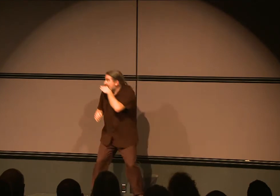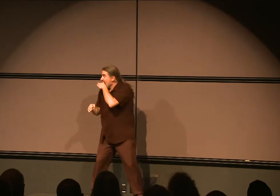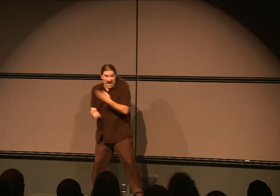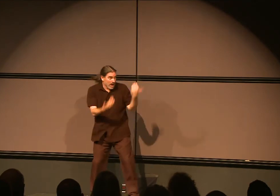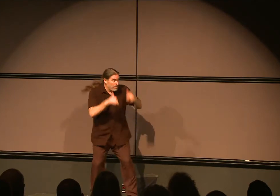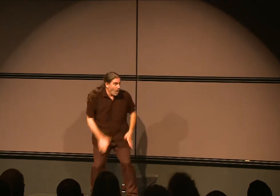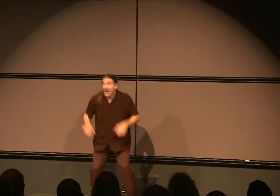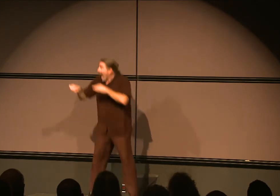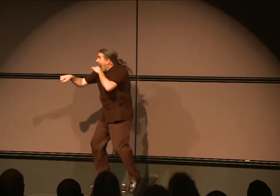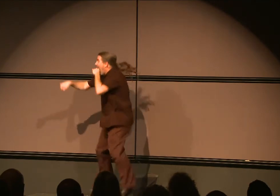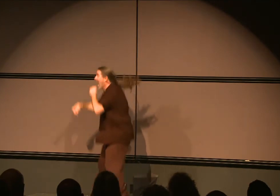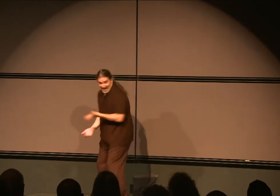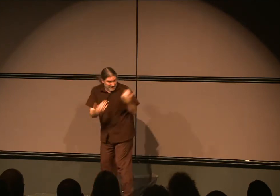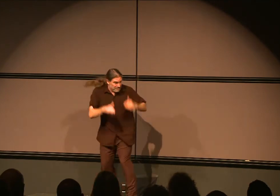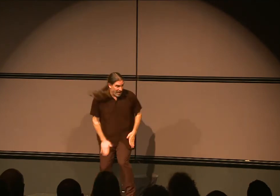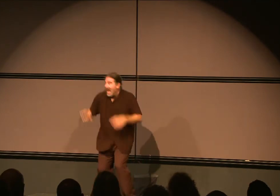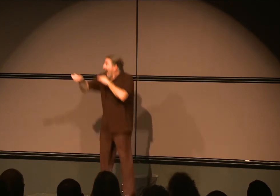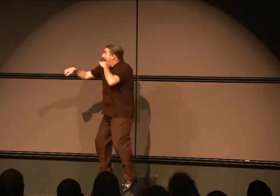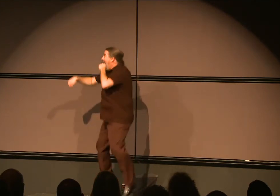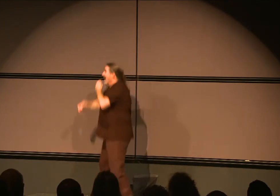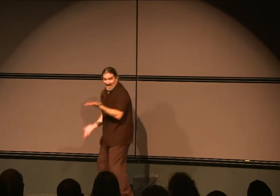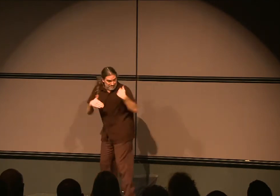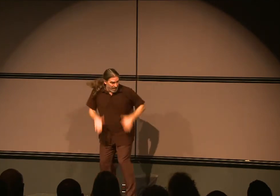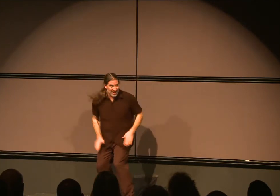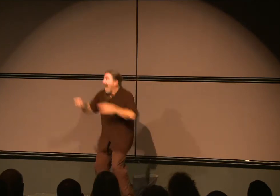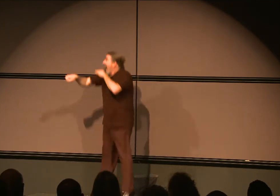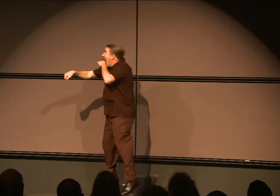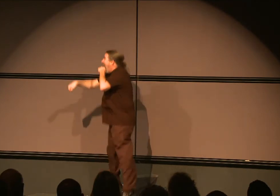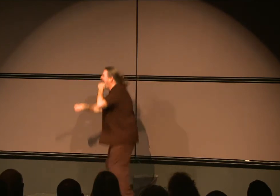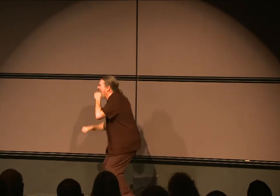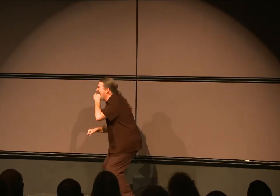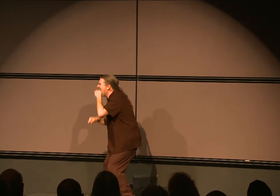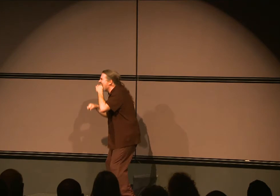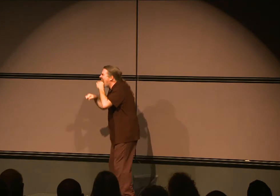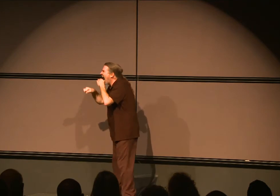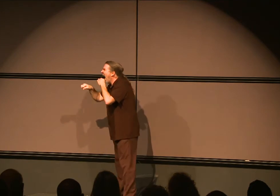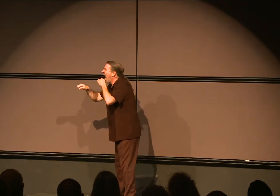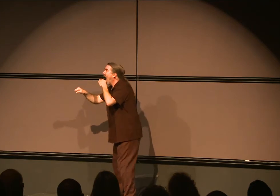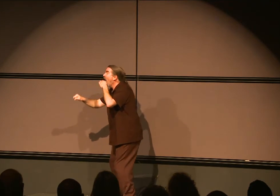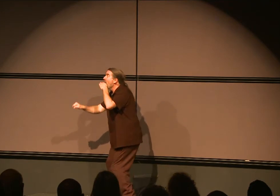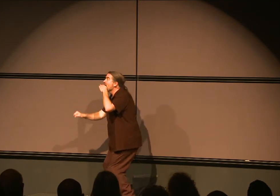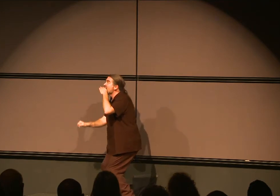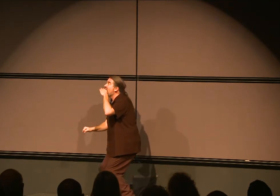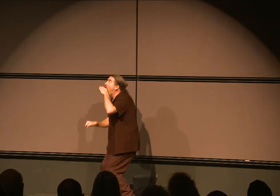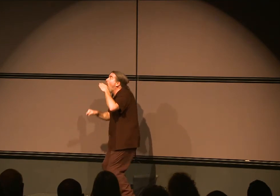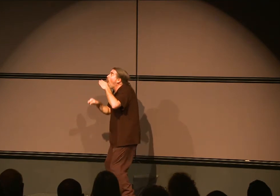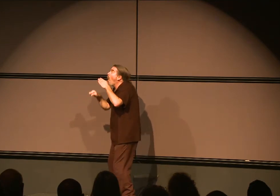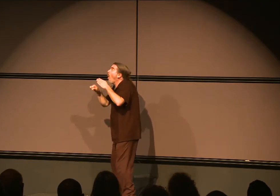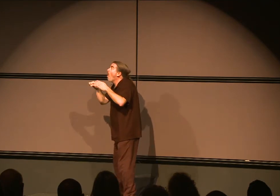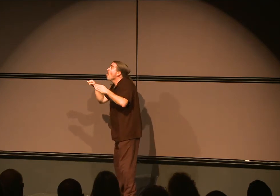back. Come on, Charlie. Come on, Charlie. He stumbles and drops